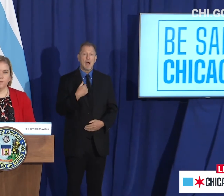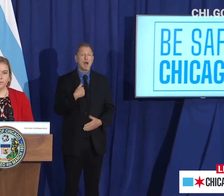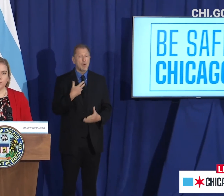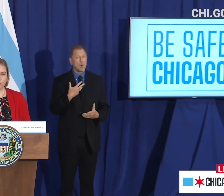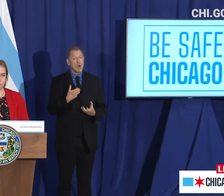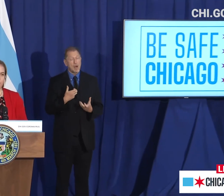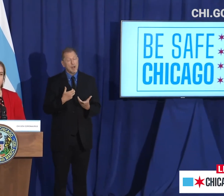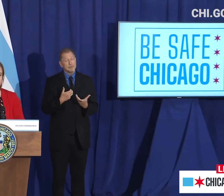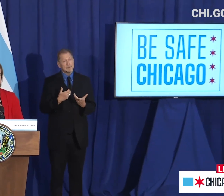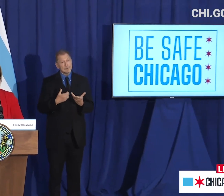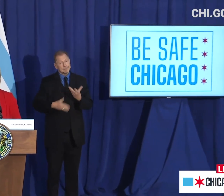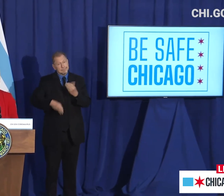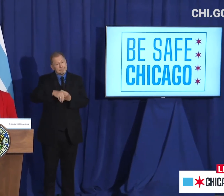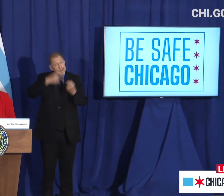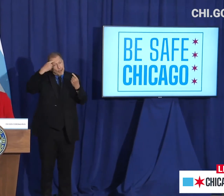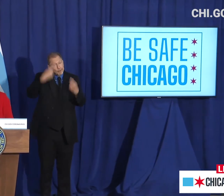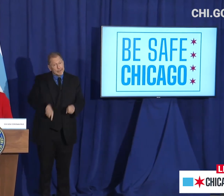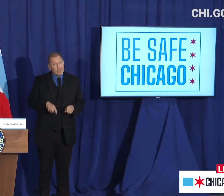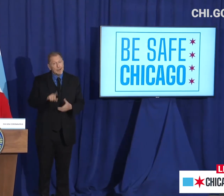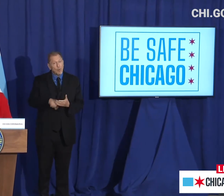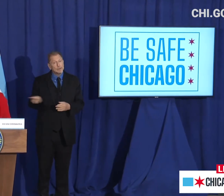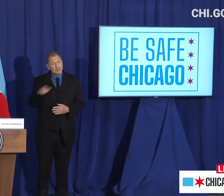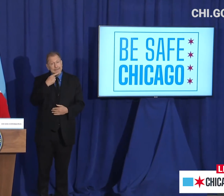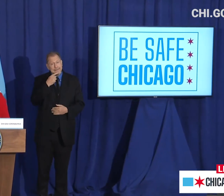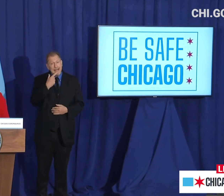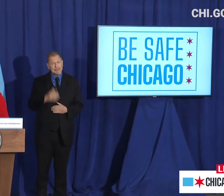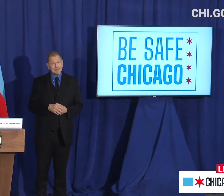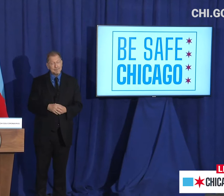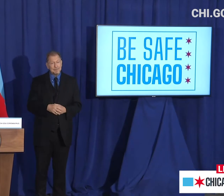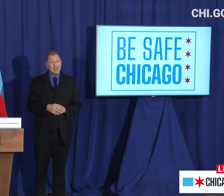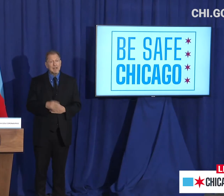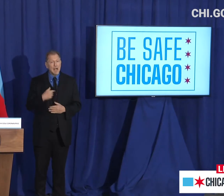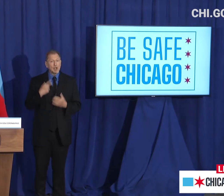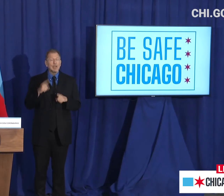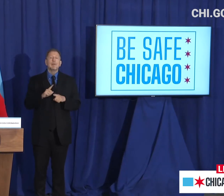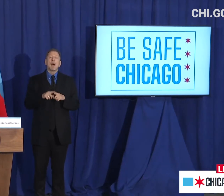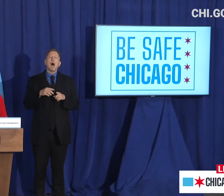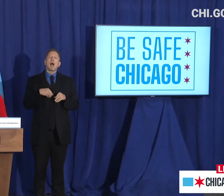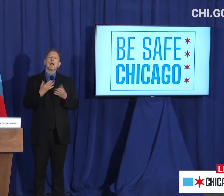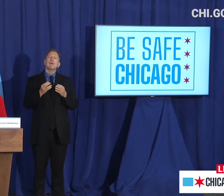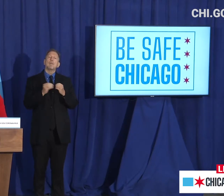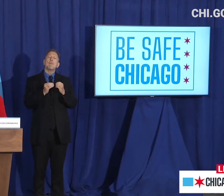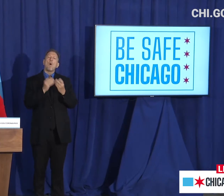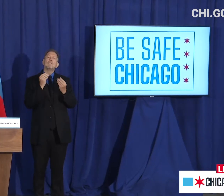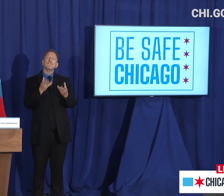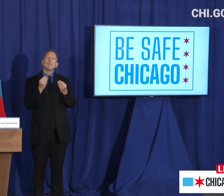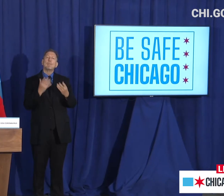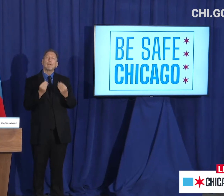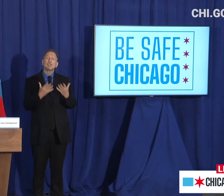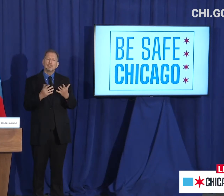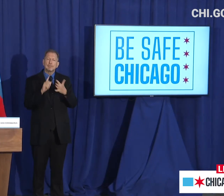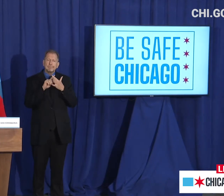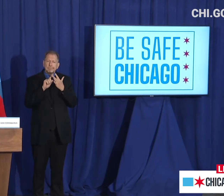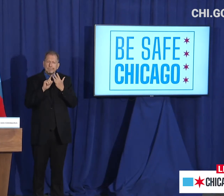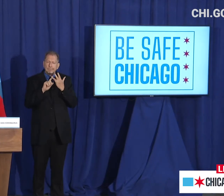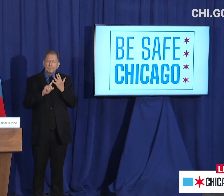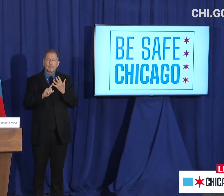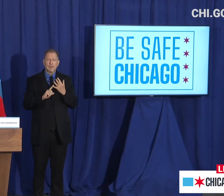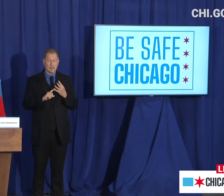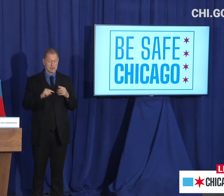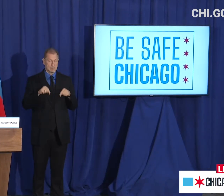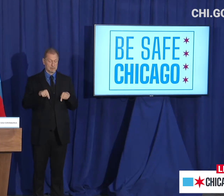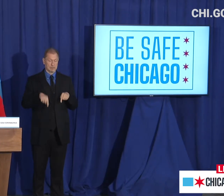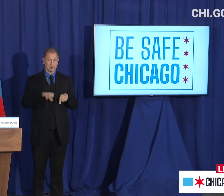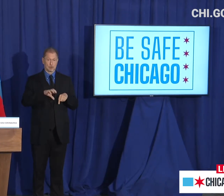echo what the mayor just said by showing you some data. As always, we at the Chicago Department of